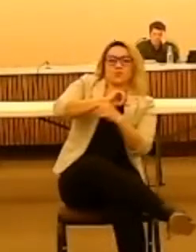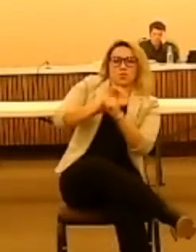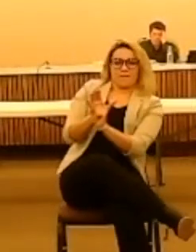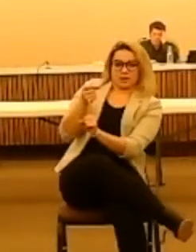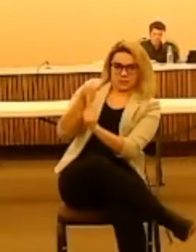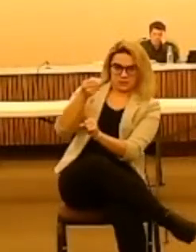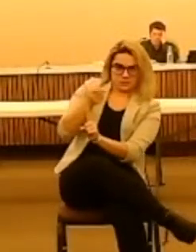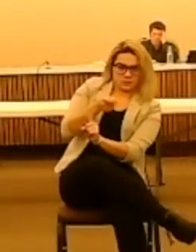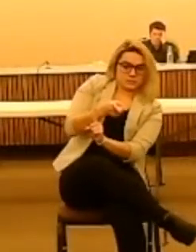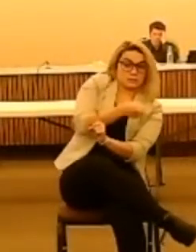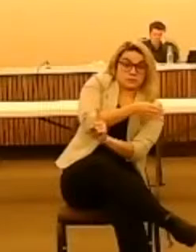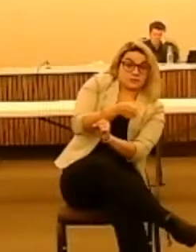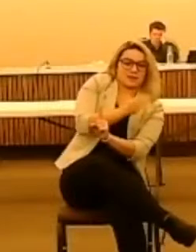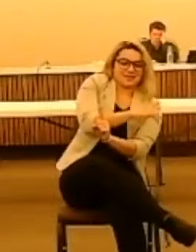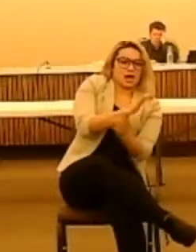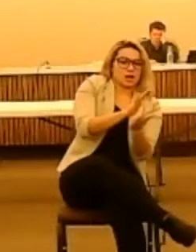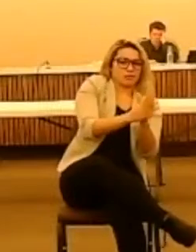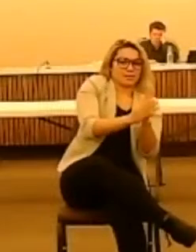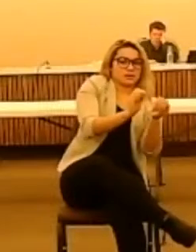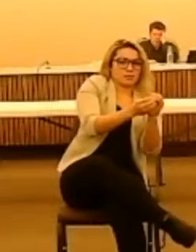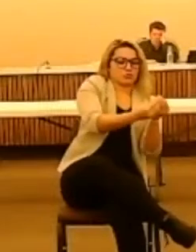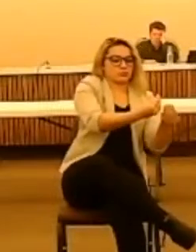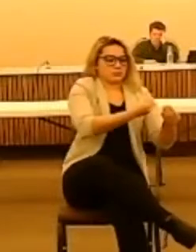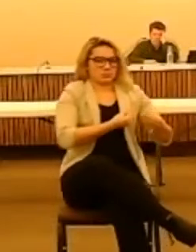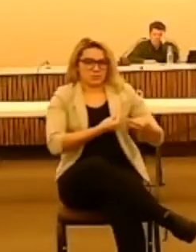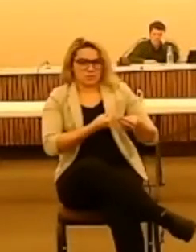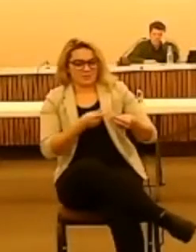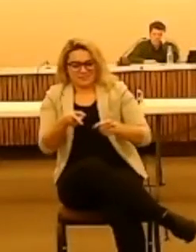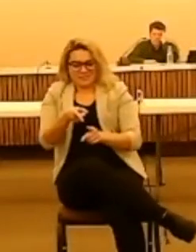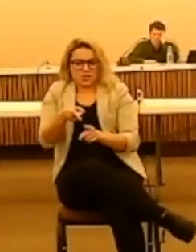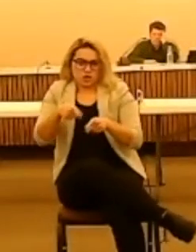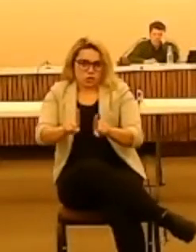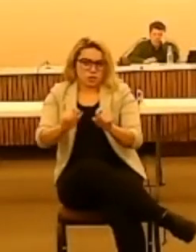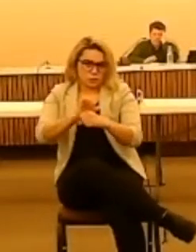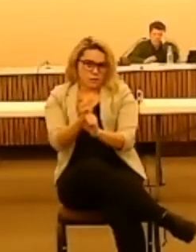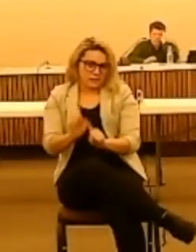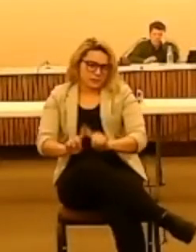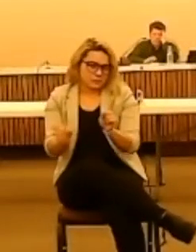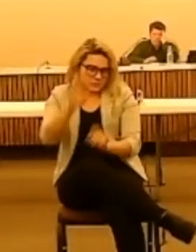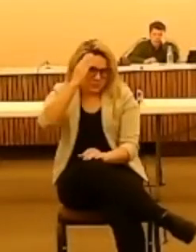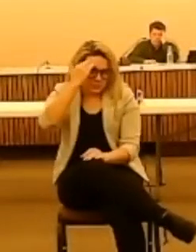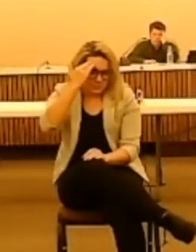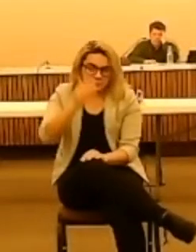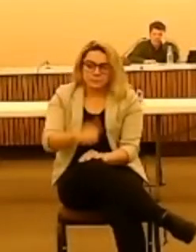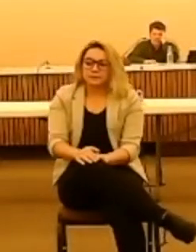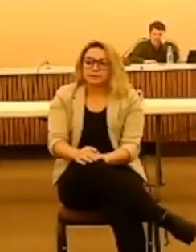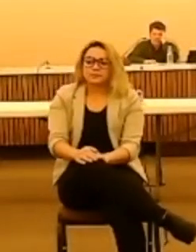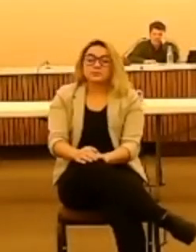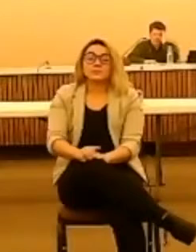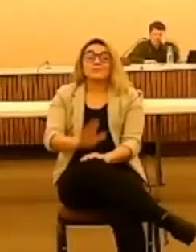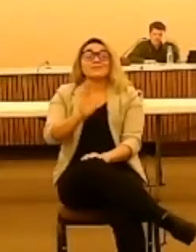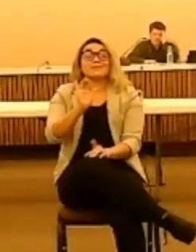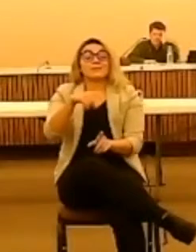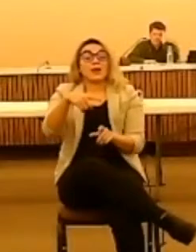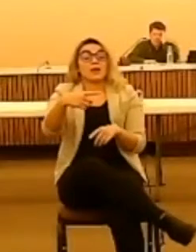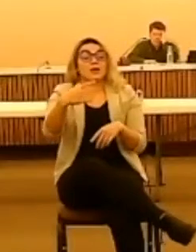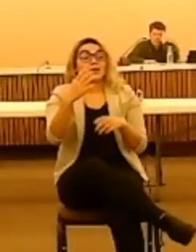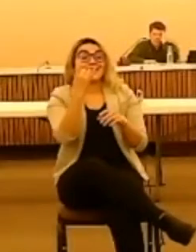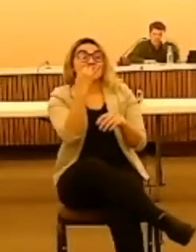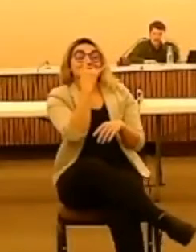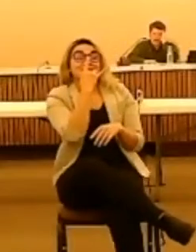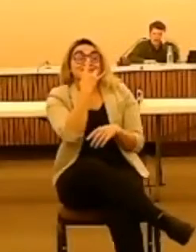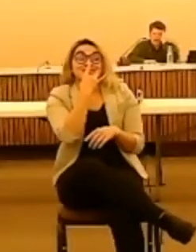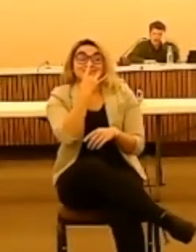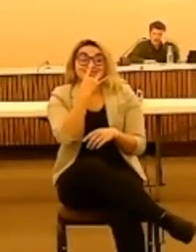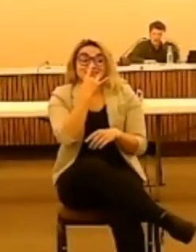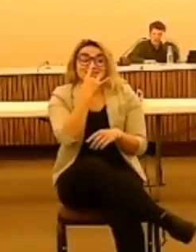As far as the crosswalk, we have noted that to the county and state. That is